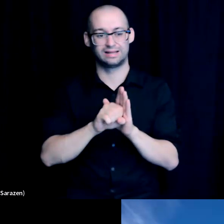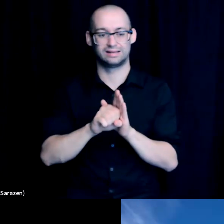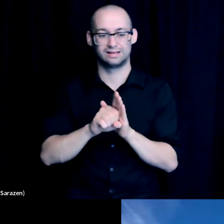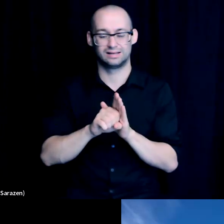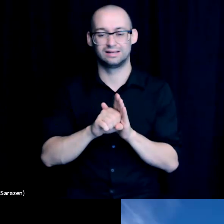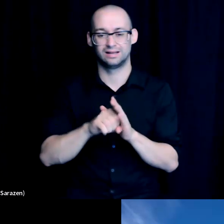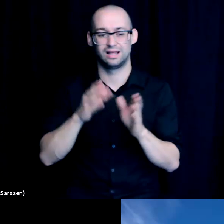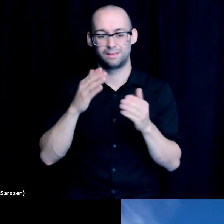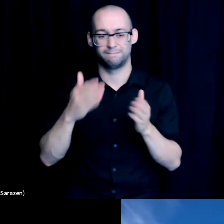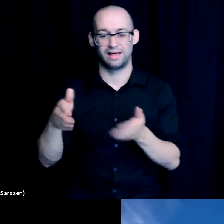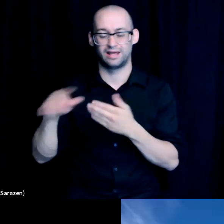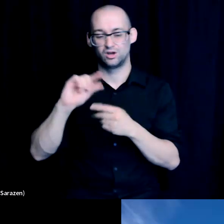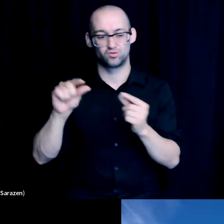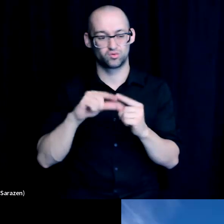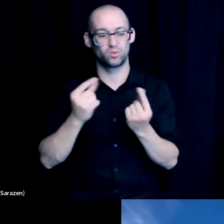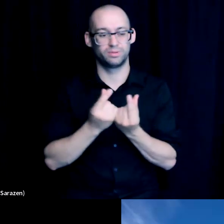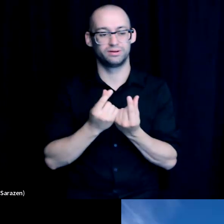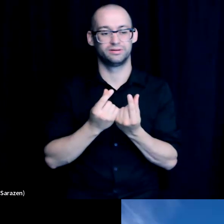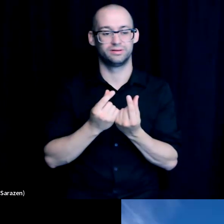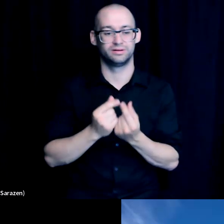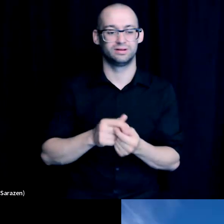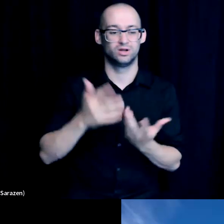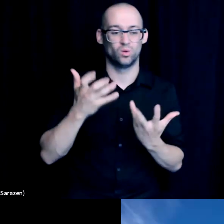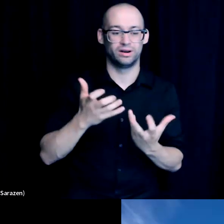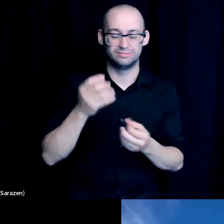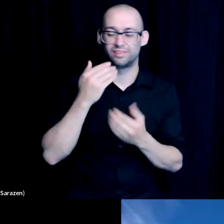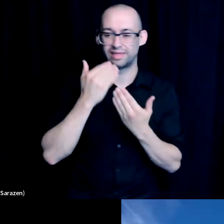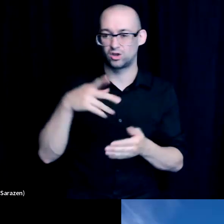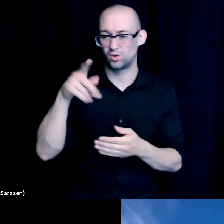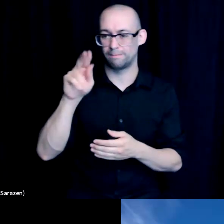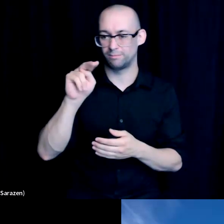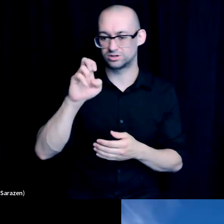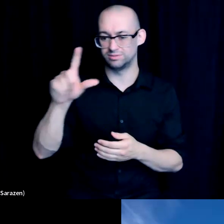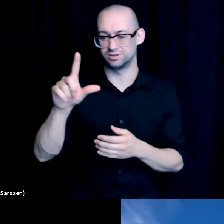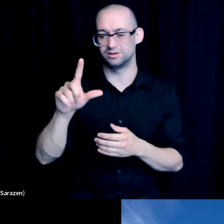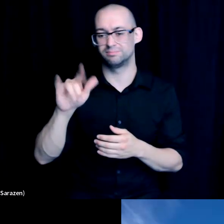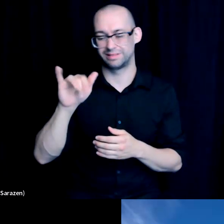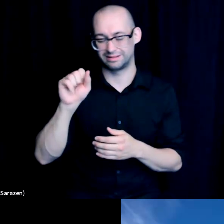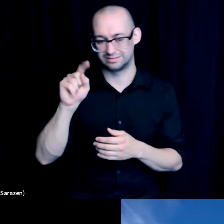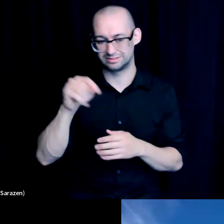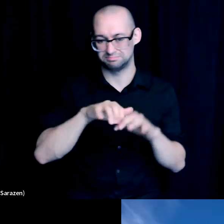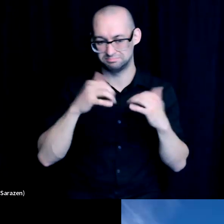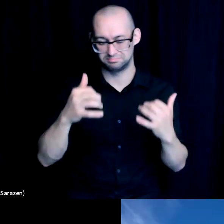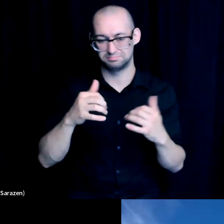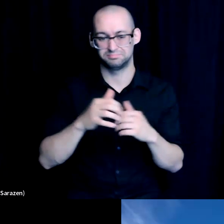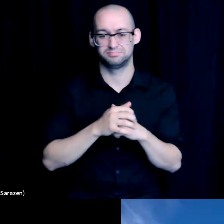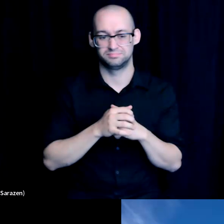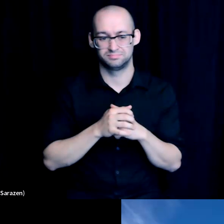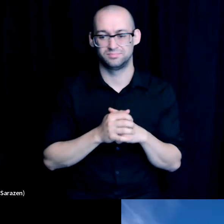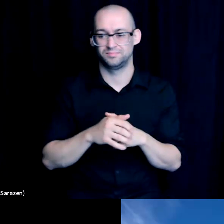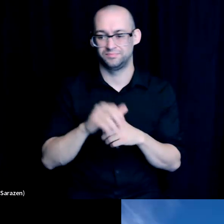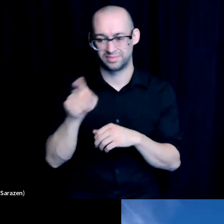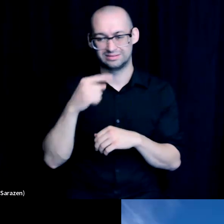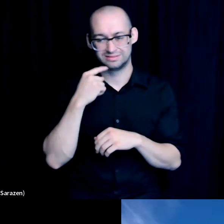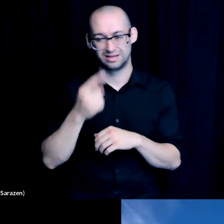planning group to share your story. And just really want to thank all the panelists. I mean, from Mr. Cameron talking about